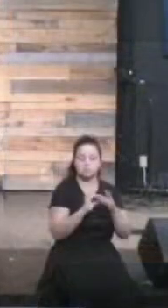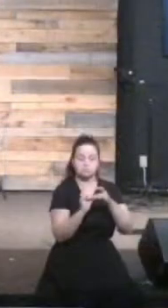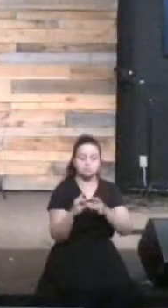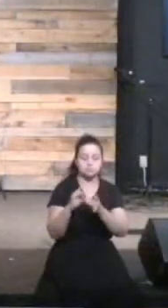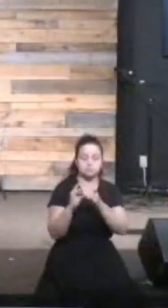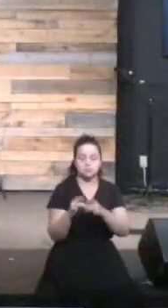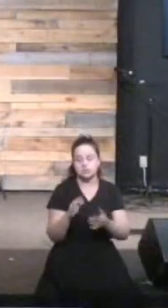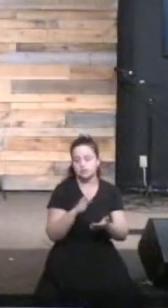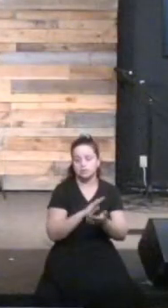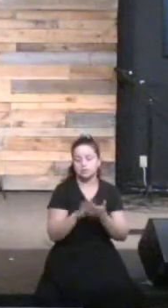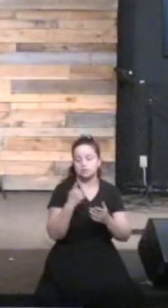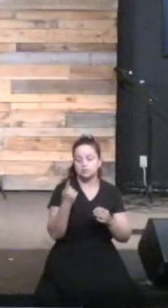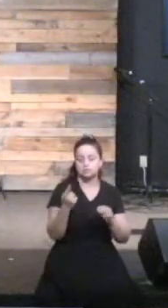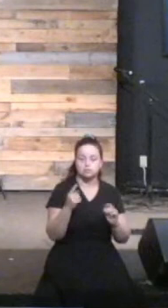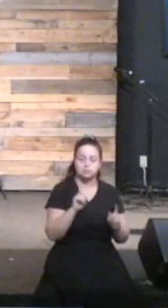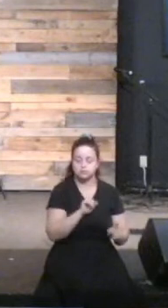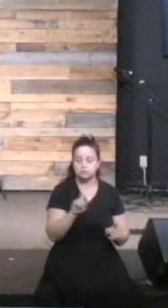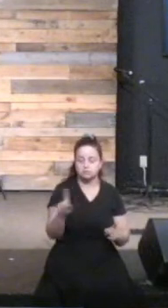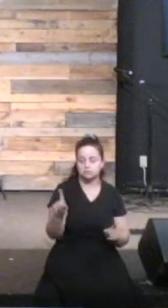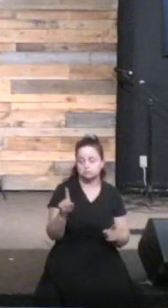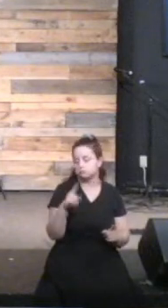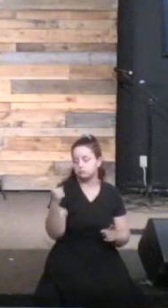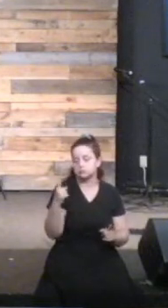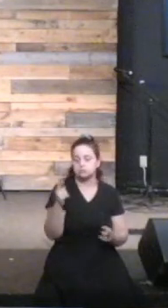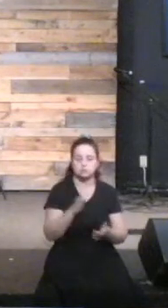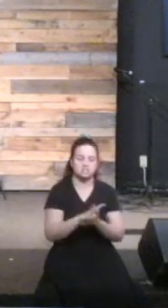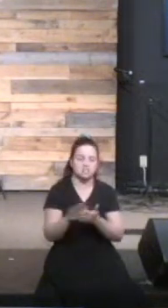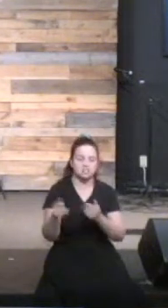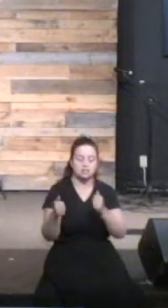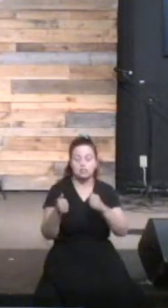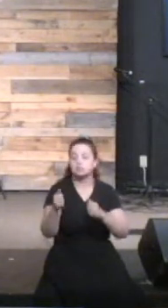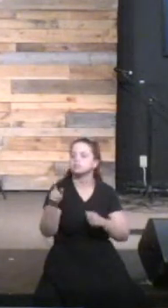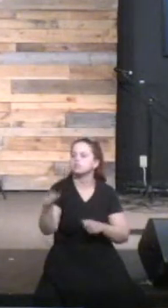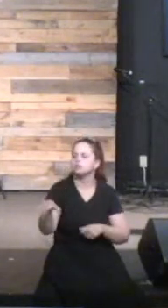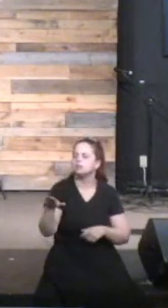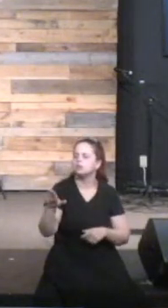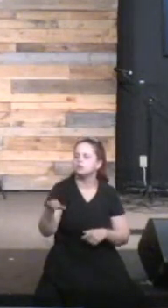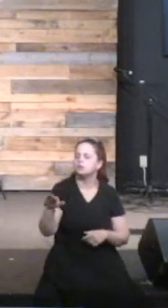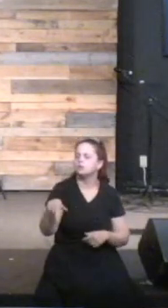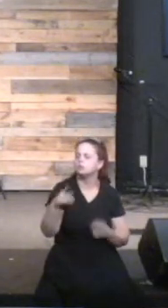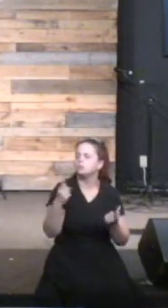car to go excuse me what do you do for a living and the answers were always ridiculous